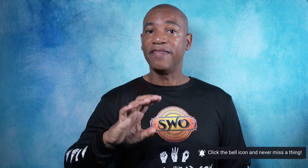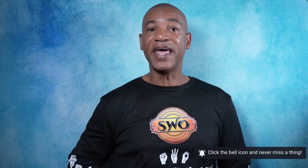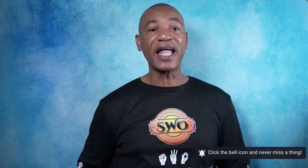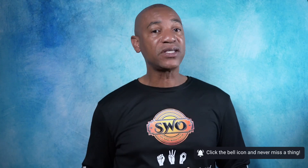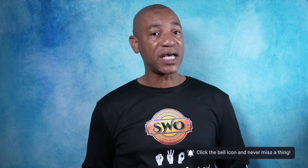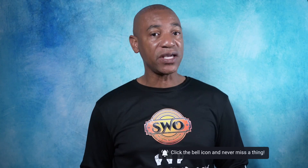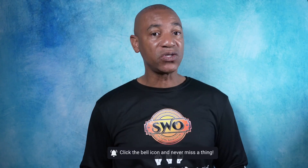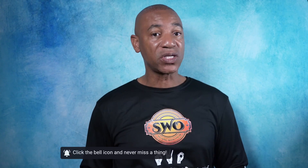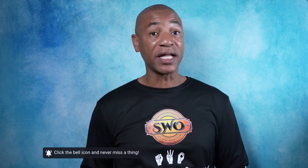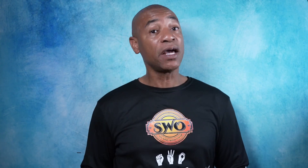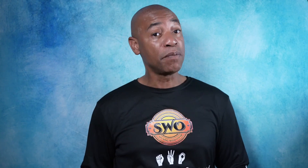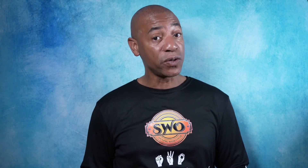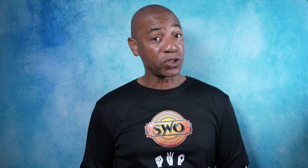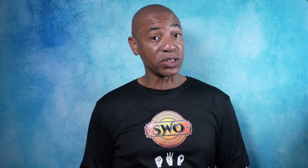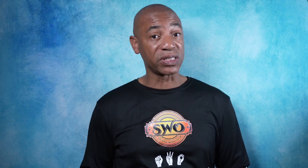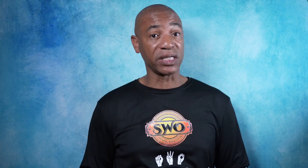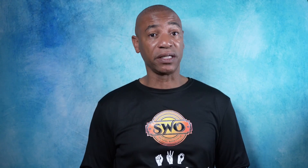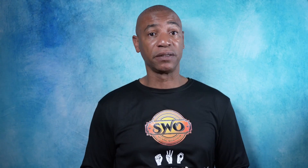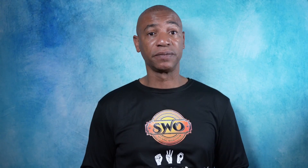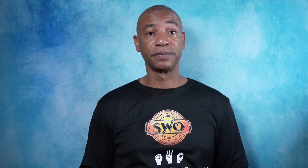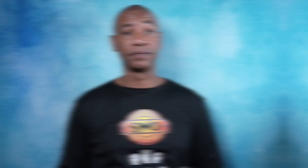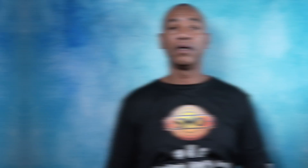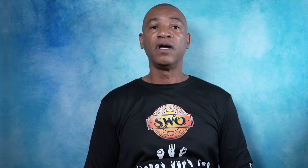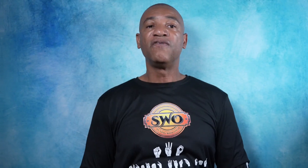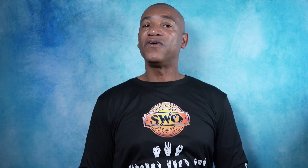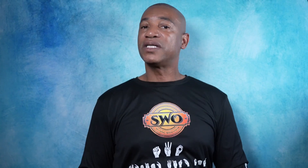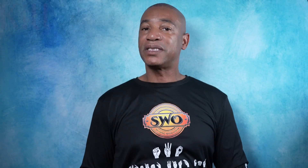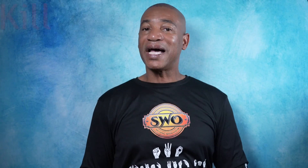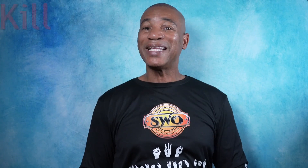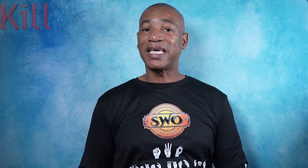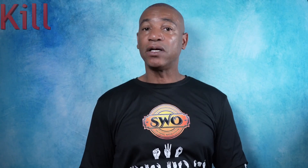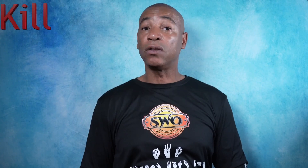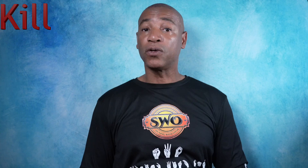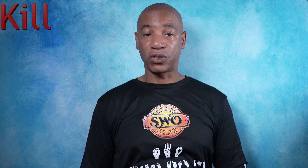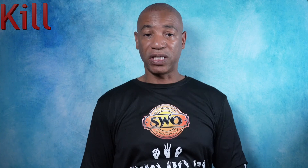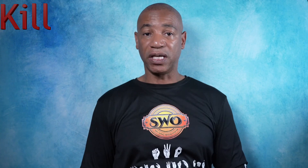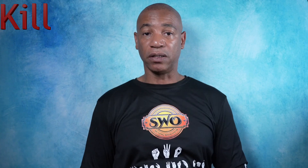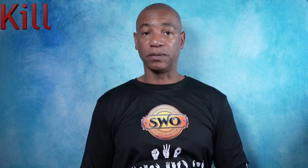That is how you sign emergency. For the sign kill or to kill.